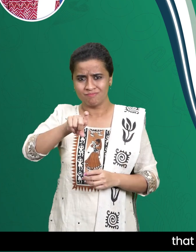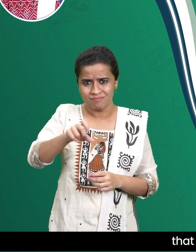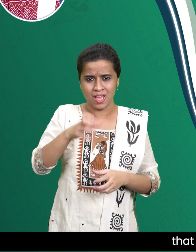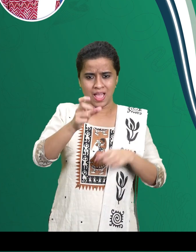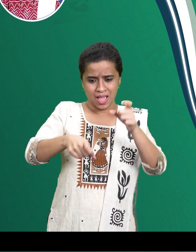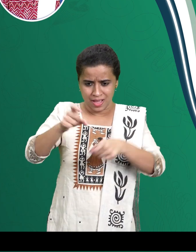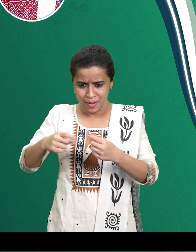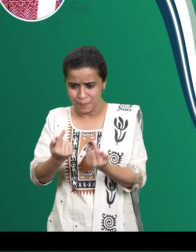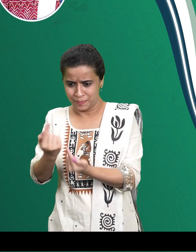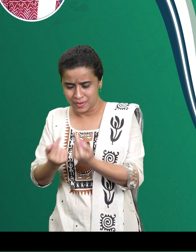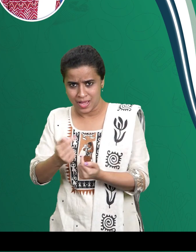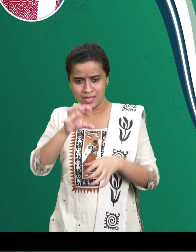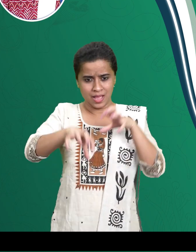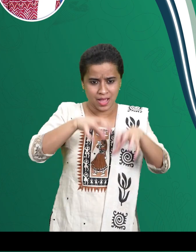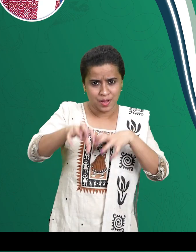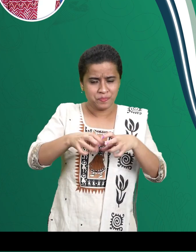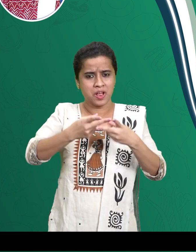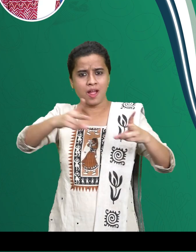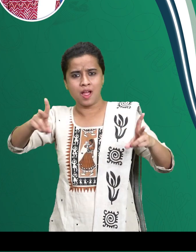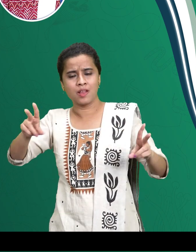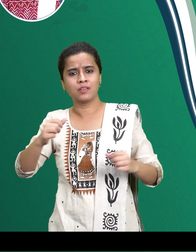diseases apart from us.